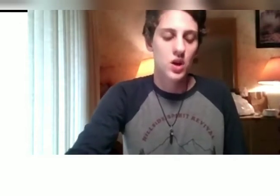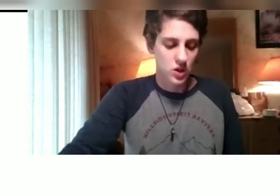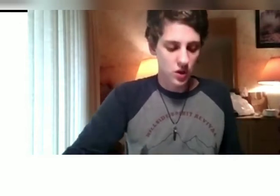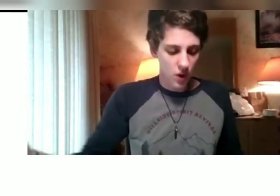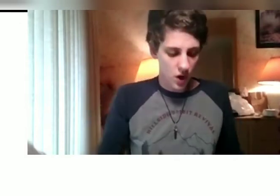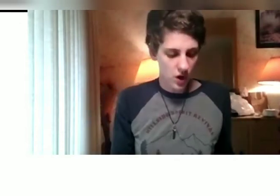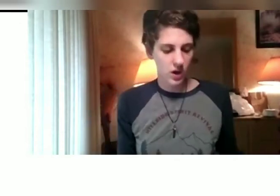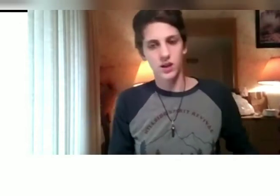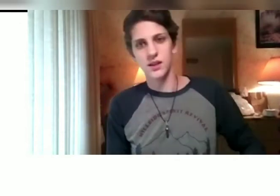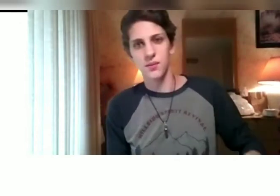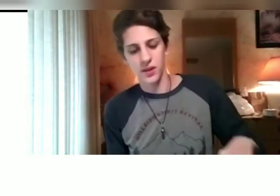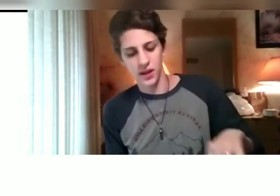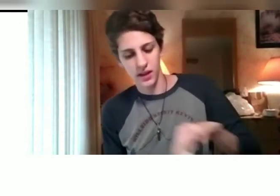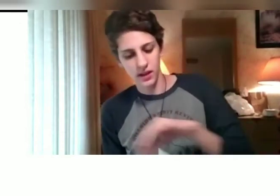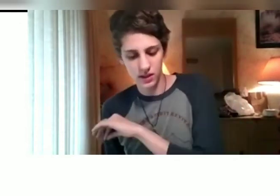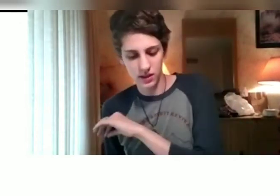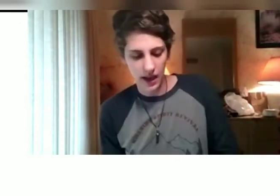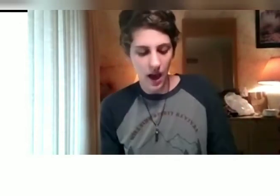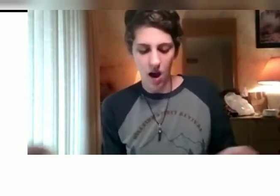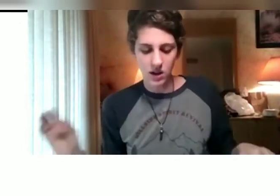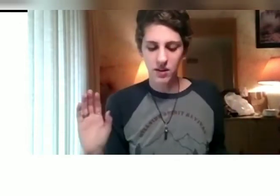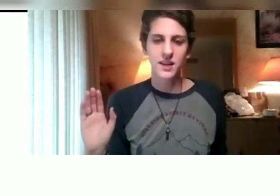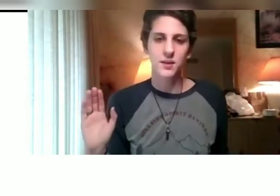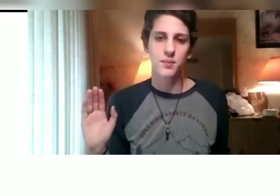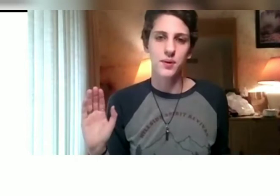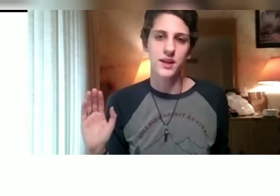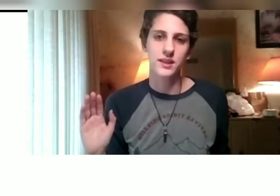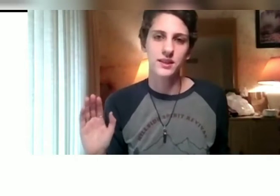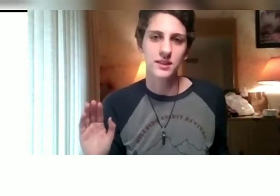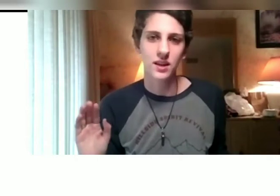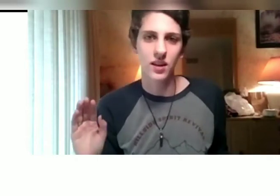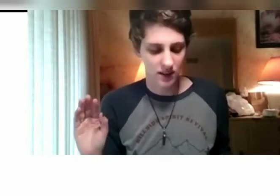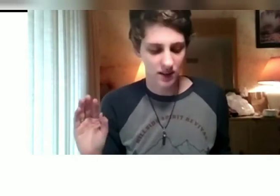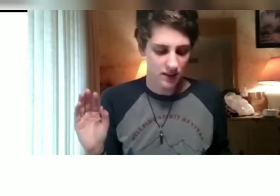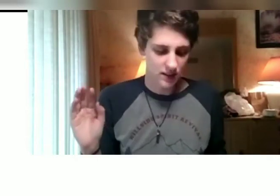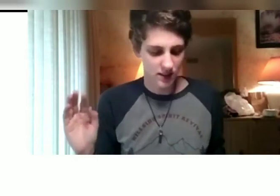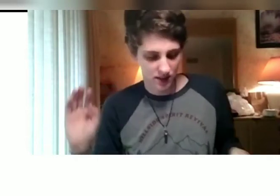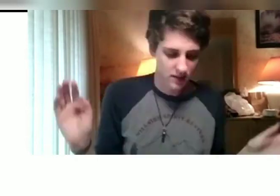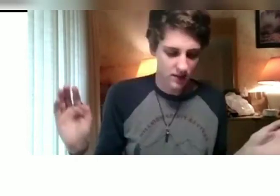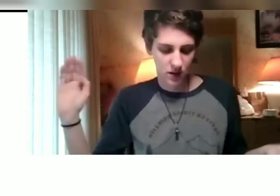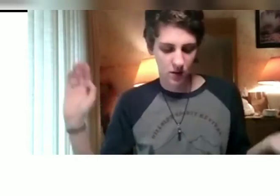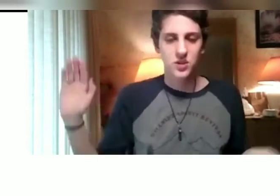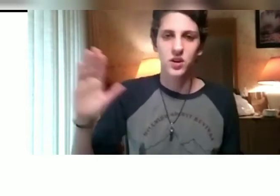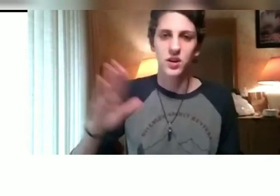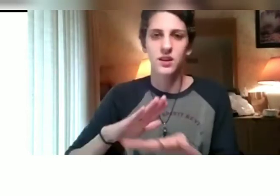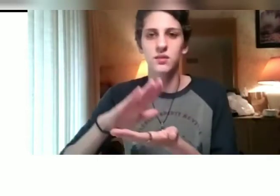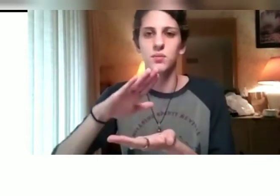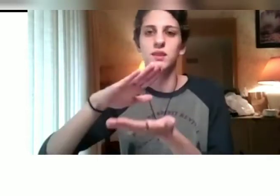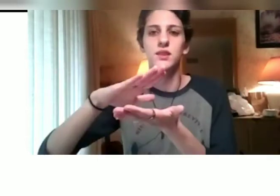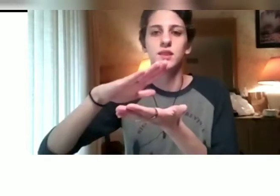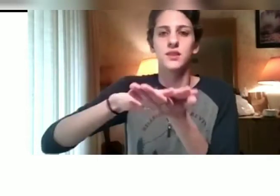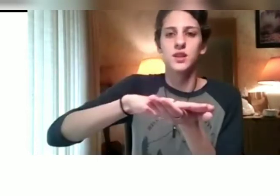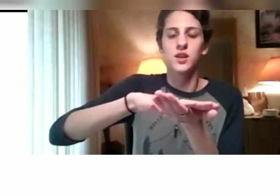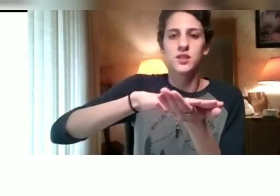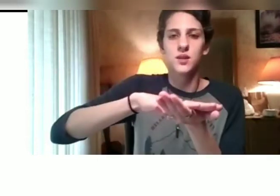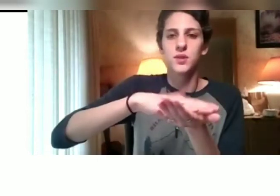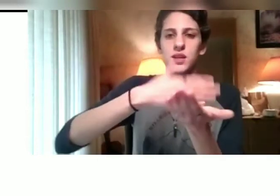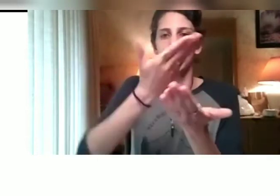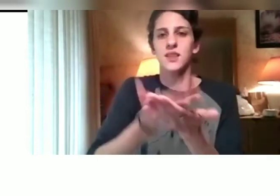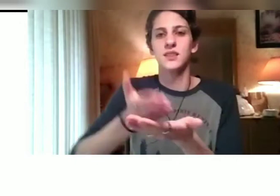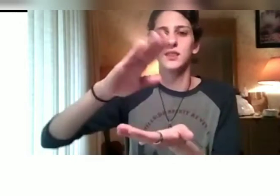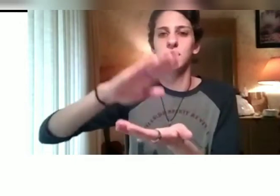To cook something, it also kind of depends on like what you're cooking, but to cook something